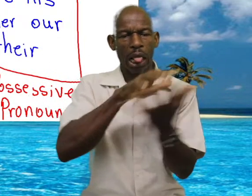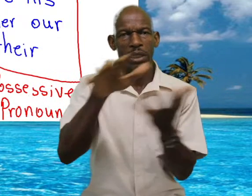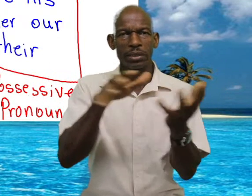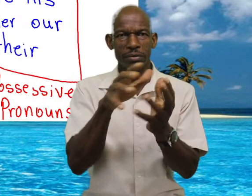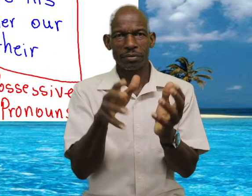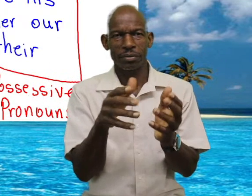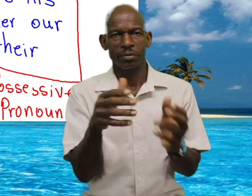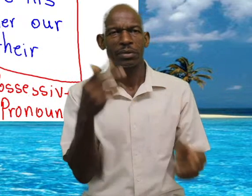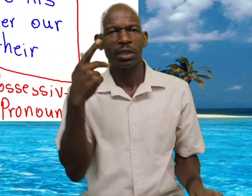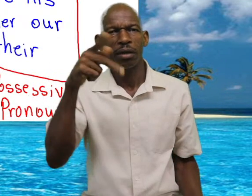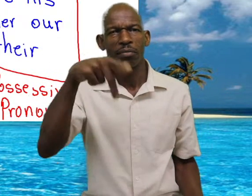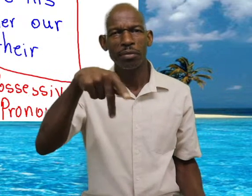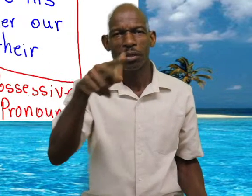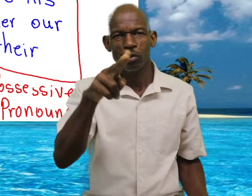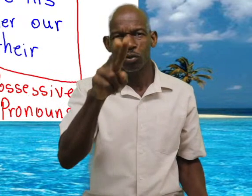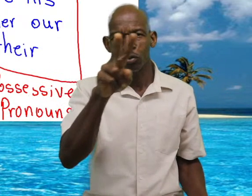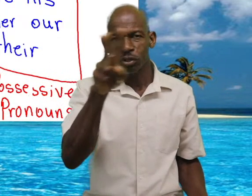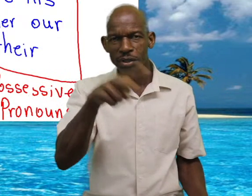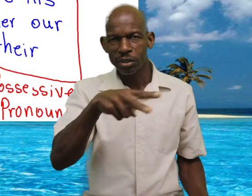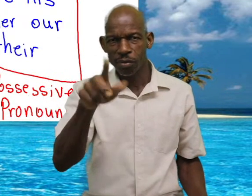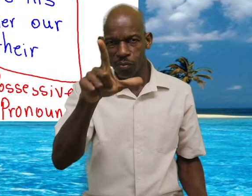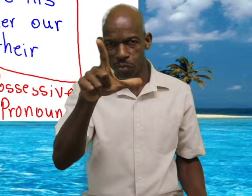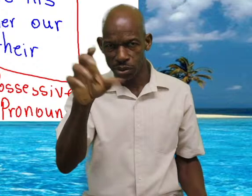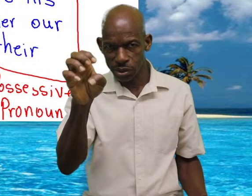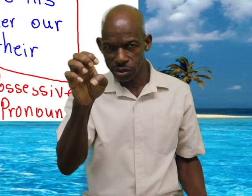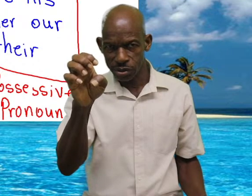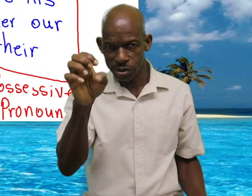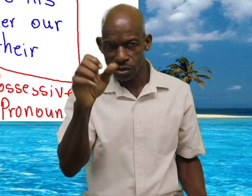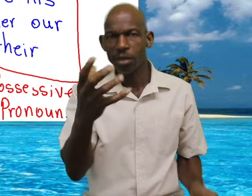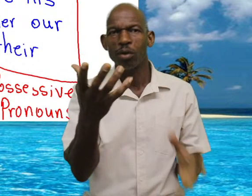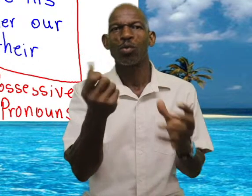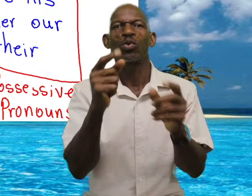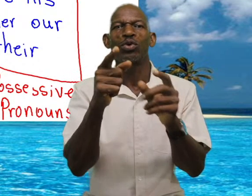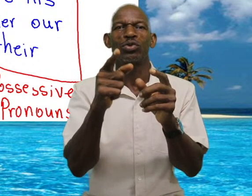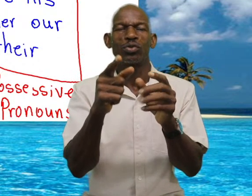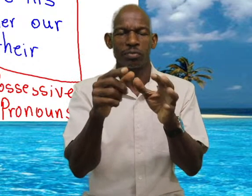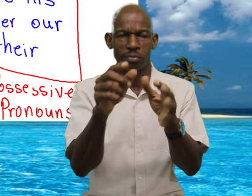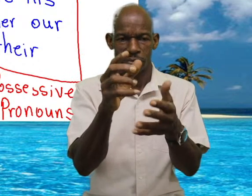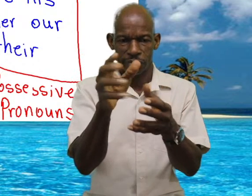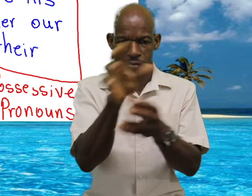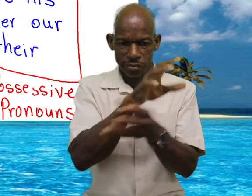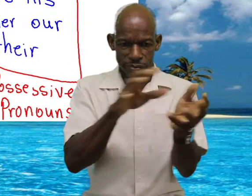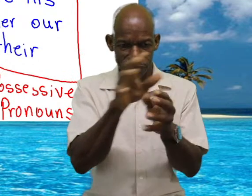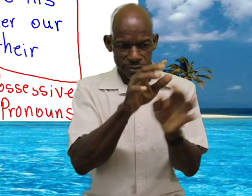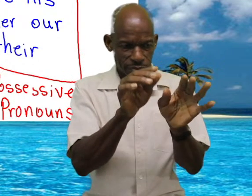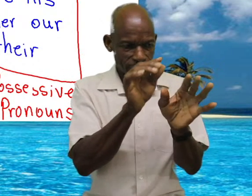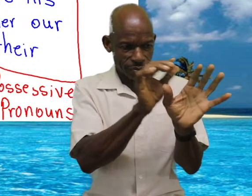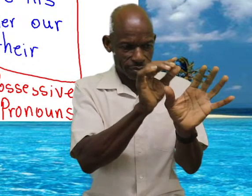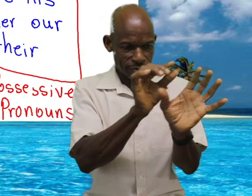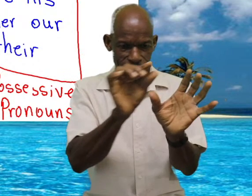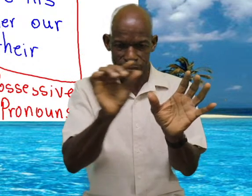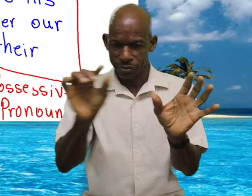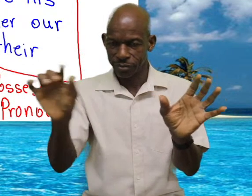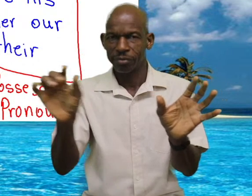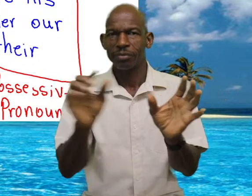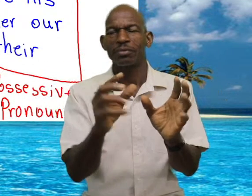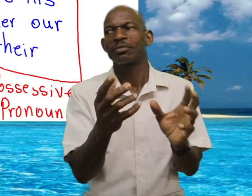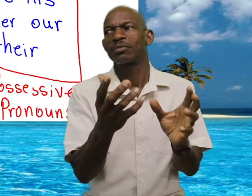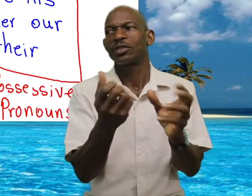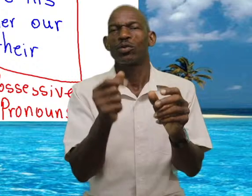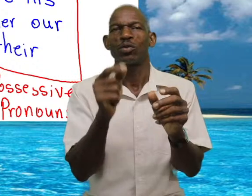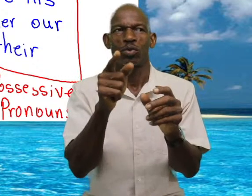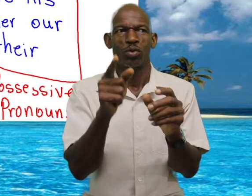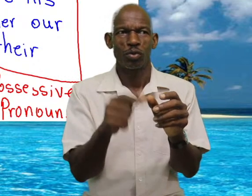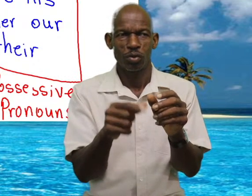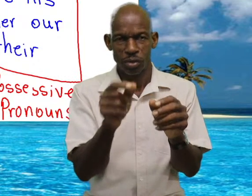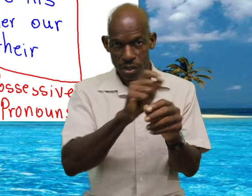a proper sentence. And it is important as a deaf person that you can make simple sentences. So this is a simple sentence that I